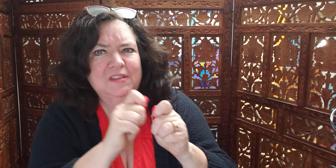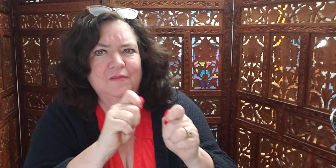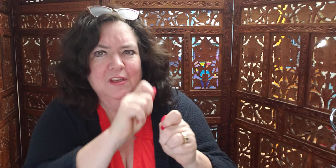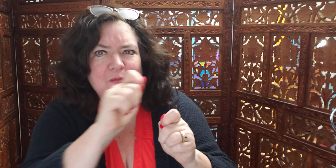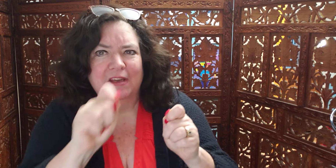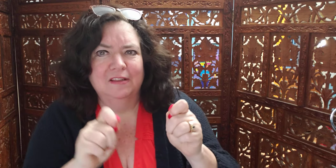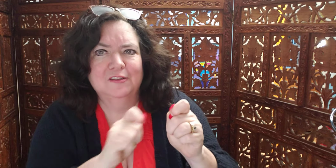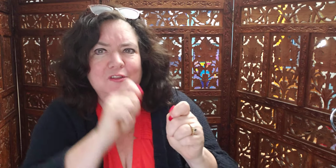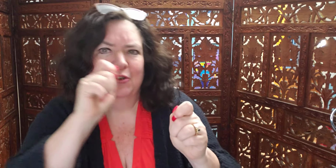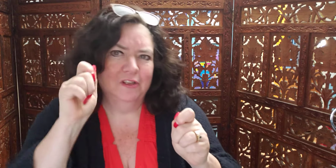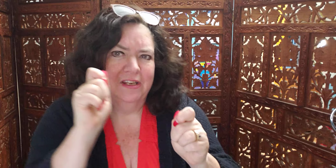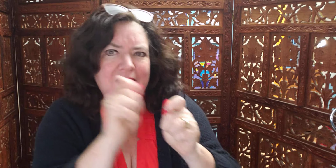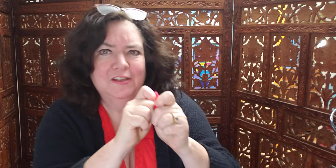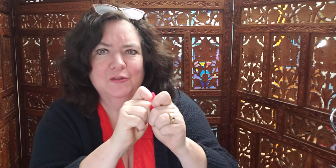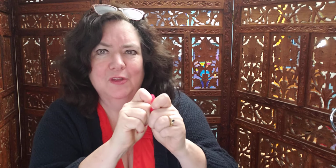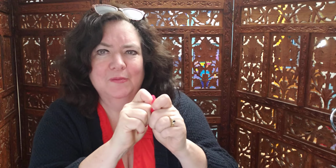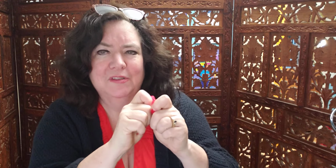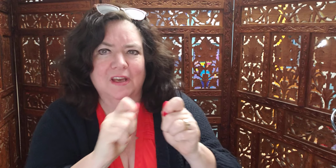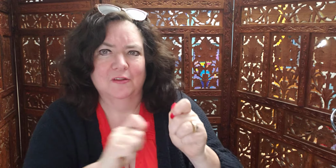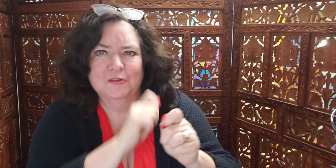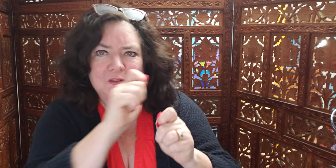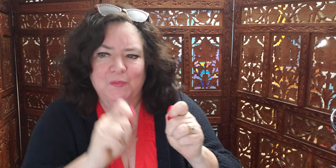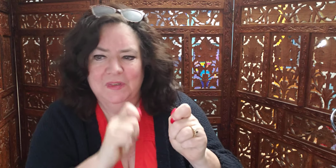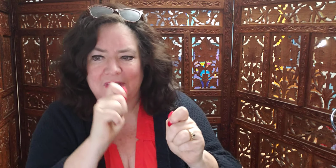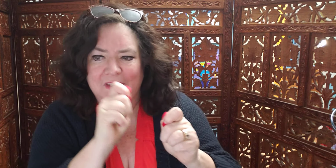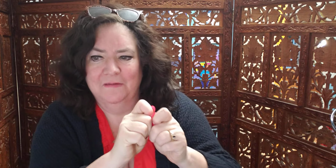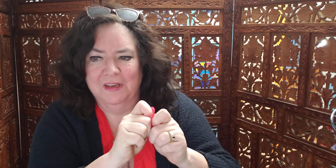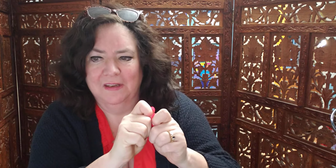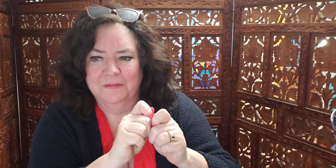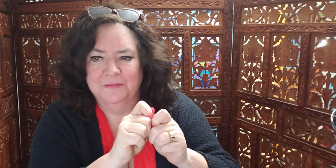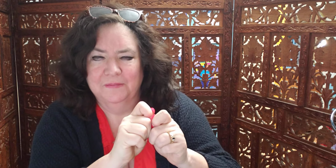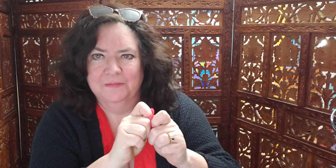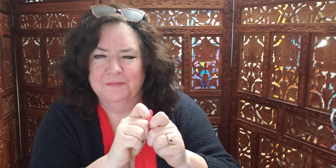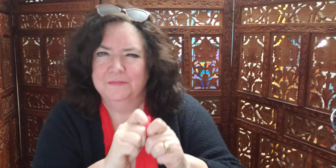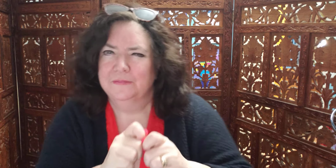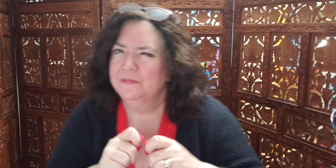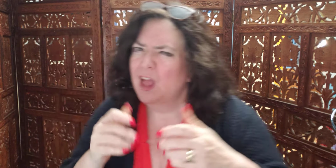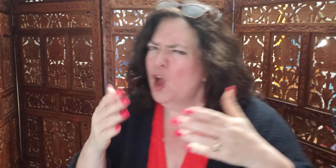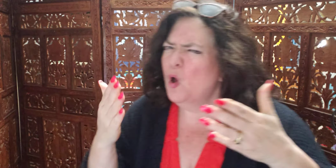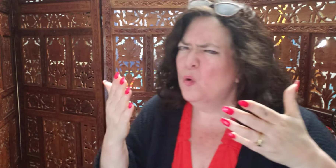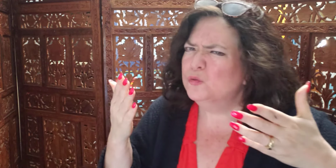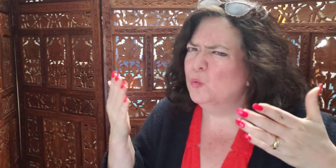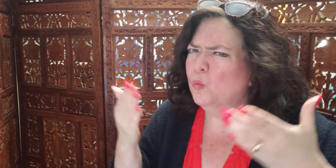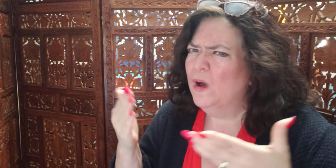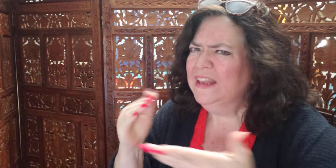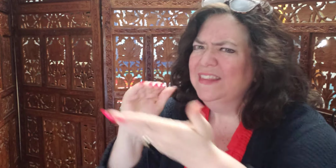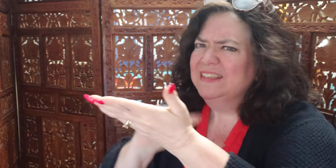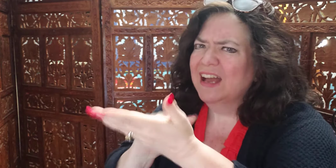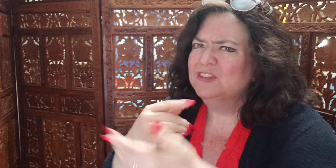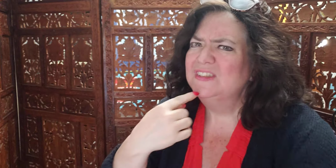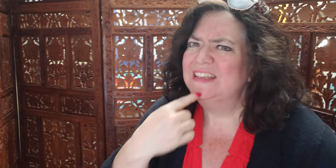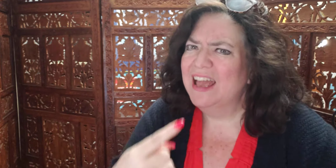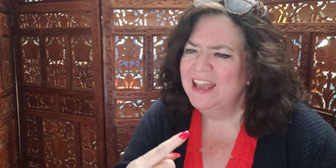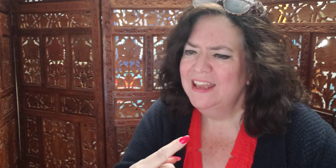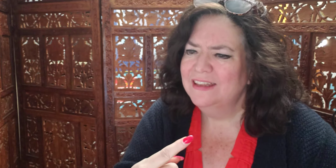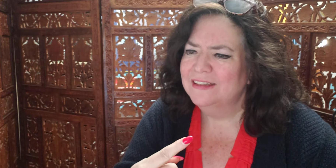specific. You make a little circle and hit your thumbs together. Specific. So what did the doctor say?